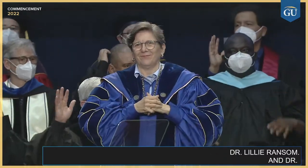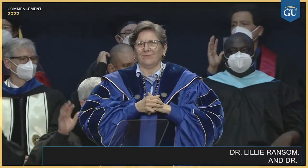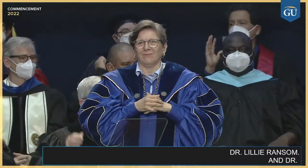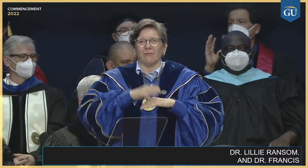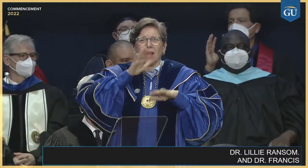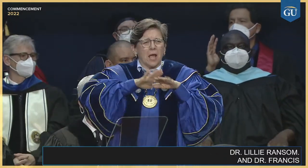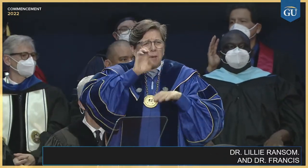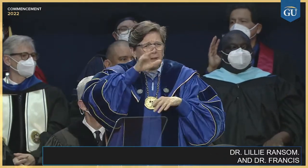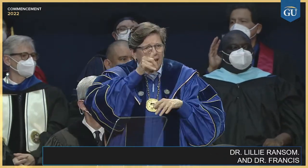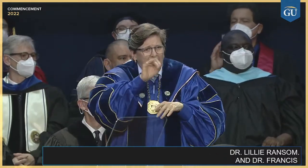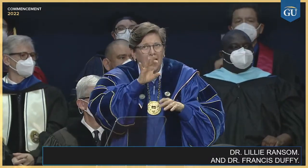Congratulations.